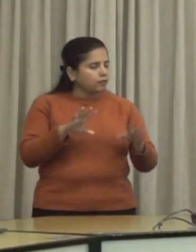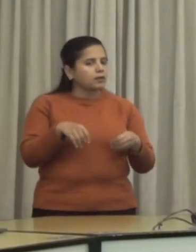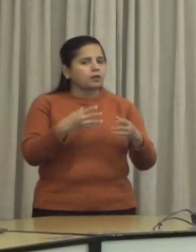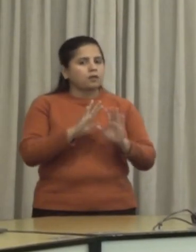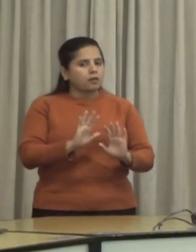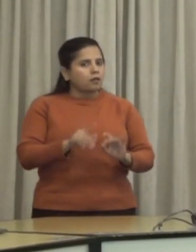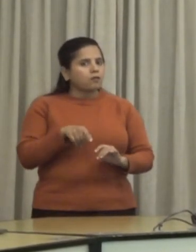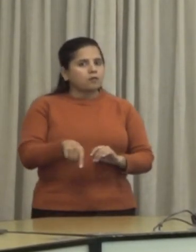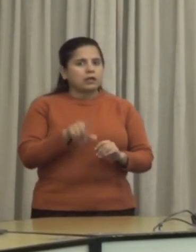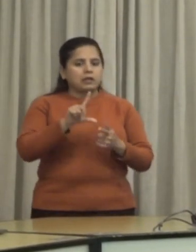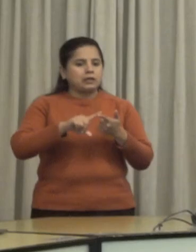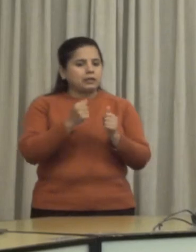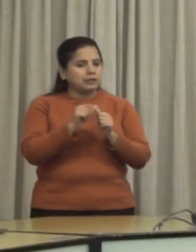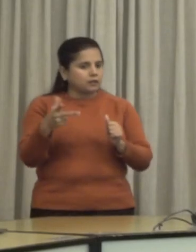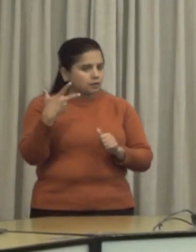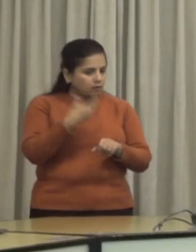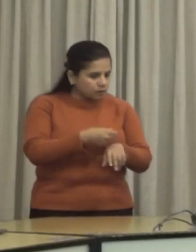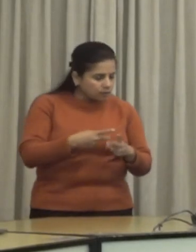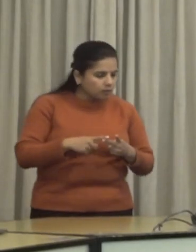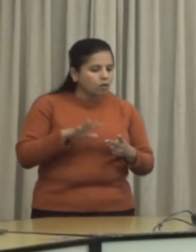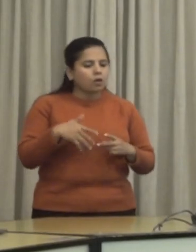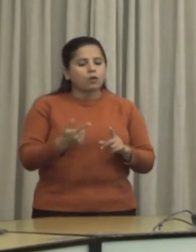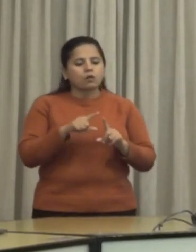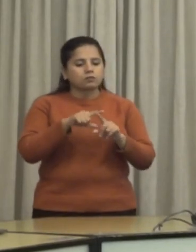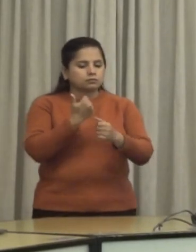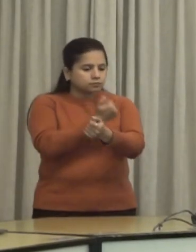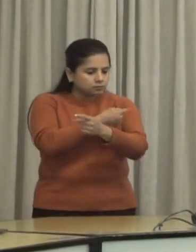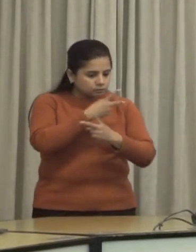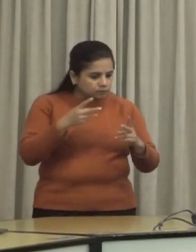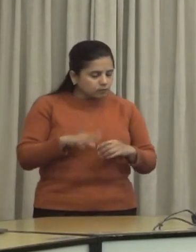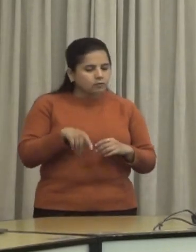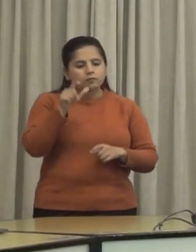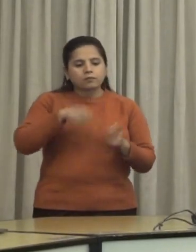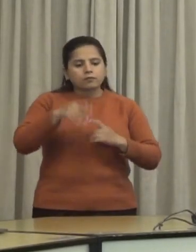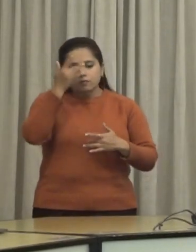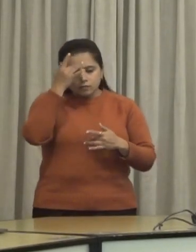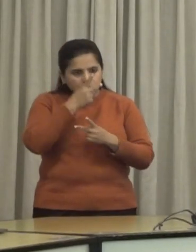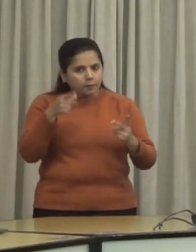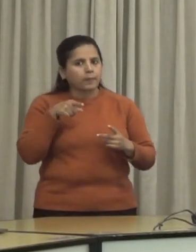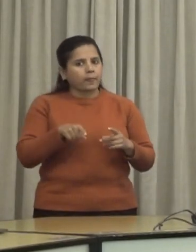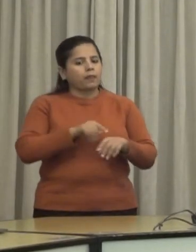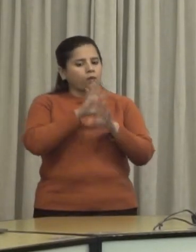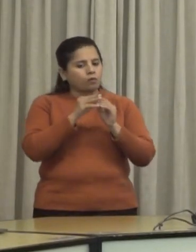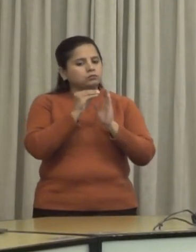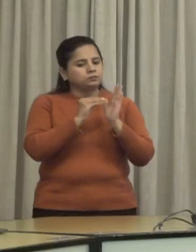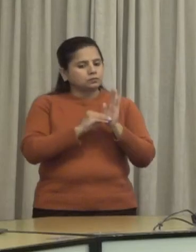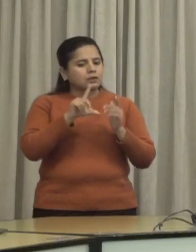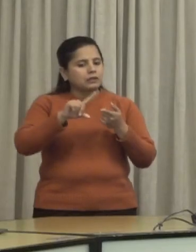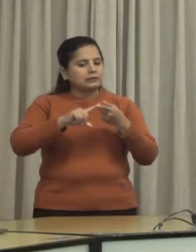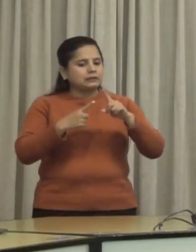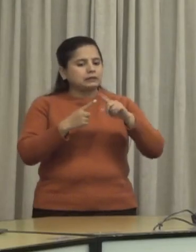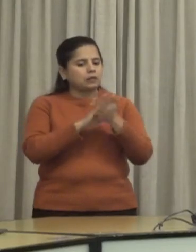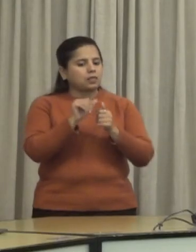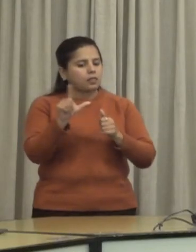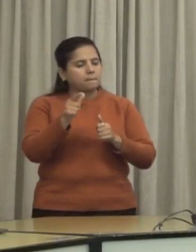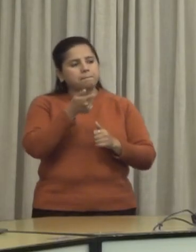a lethal injection or drugs or the means for the patient to take those lethal medicines.